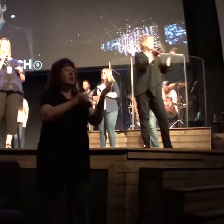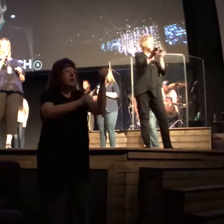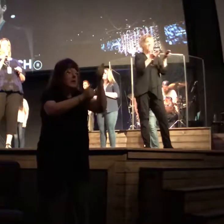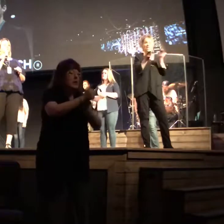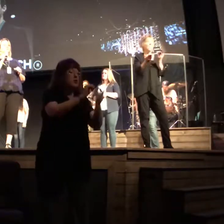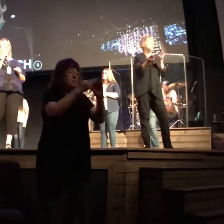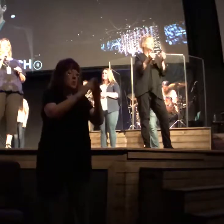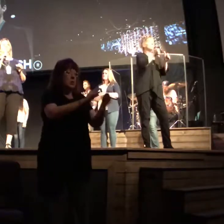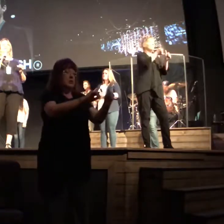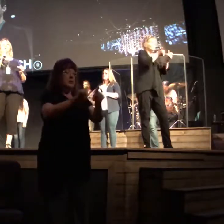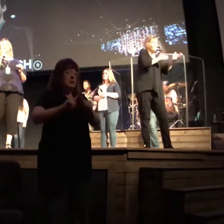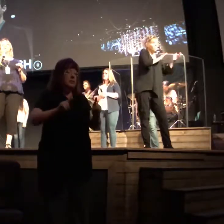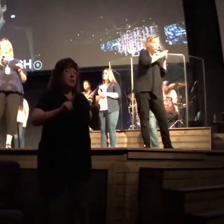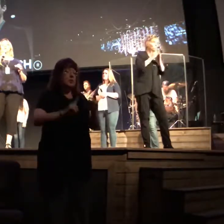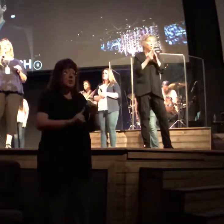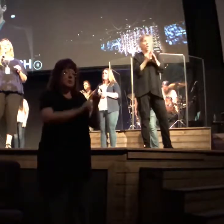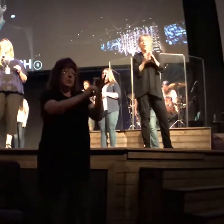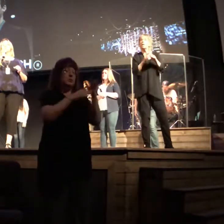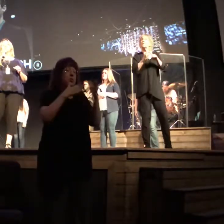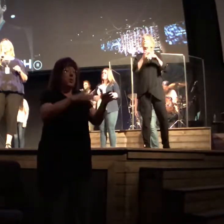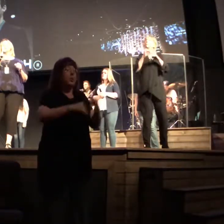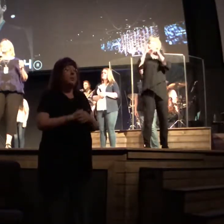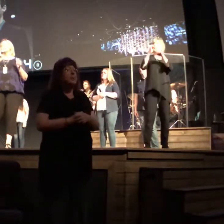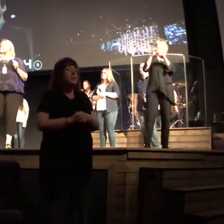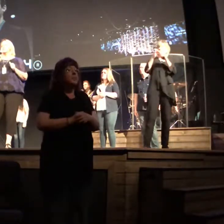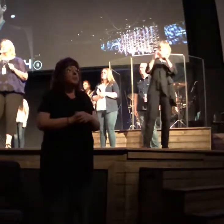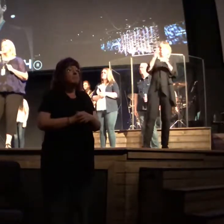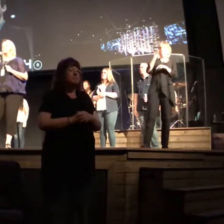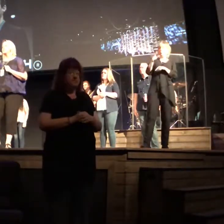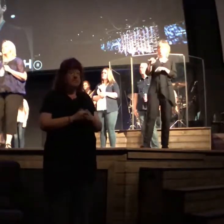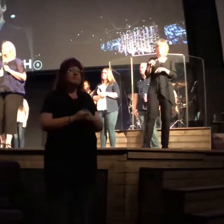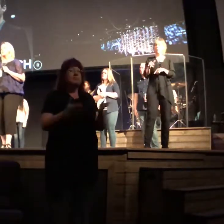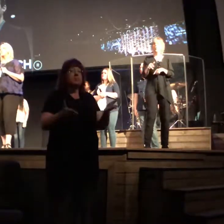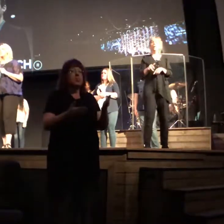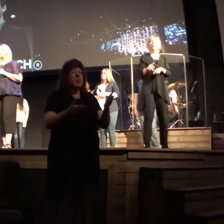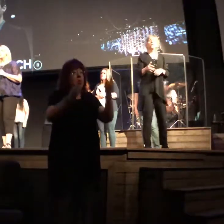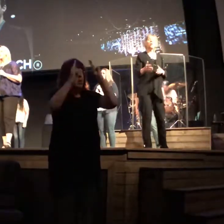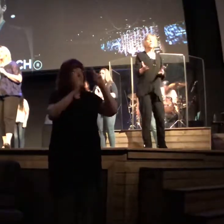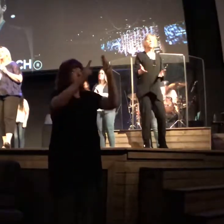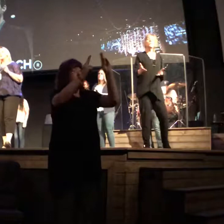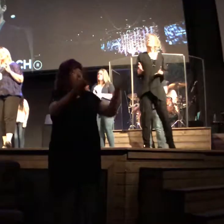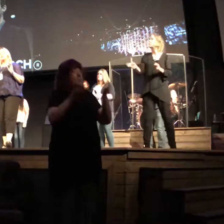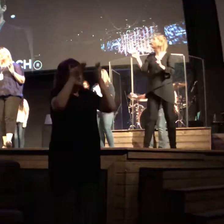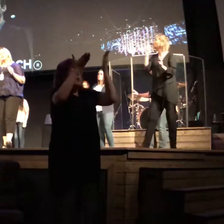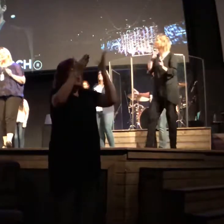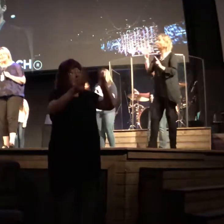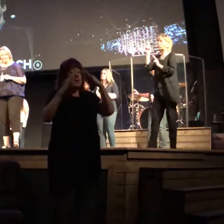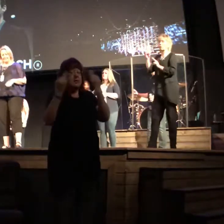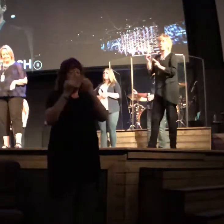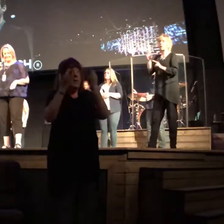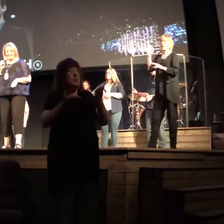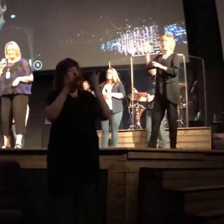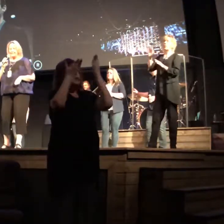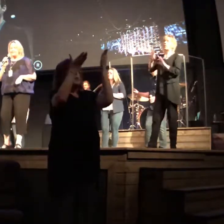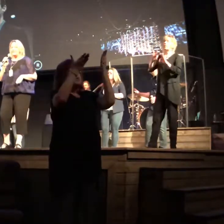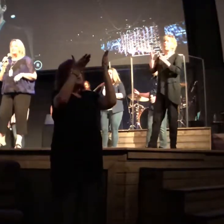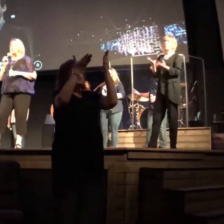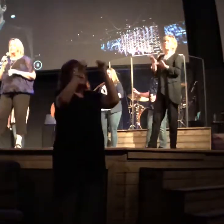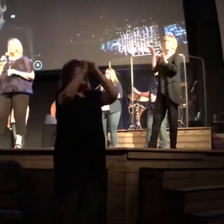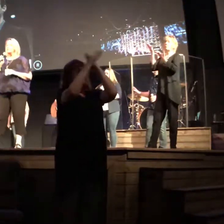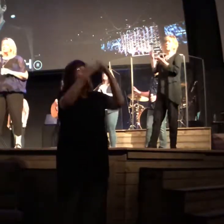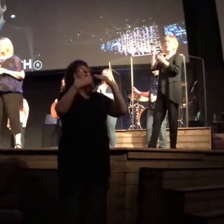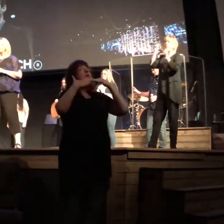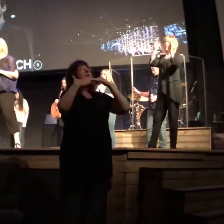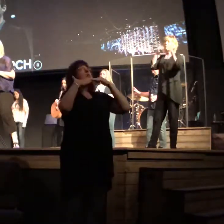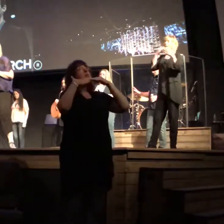each of those communities in a very unique way. Please join me as we lift him and his family up. Father,